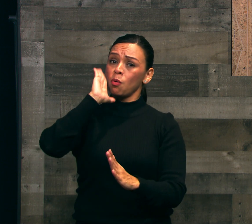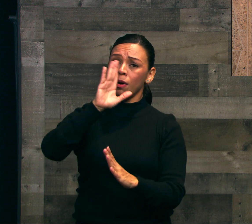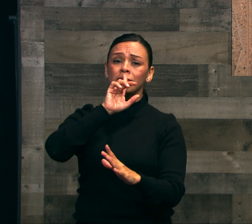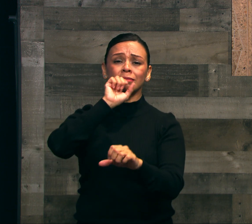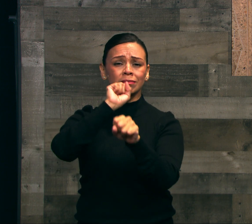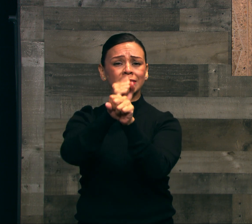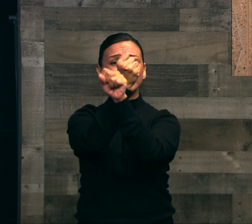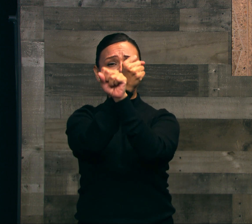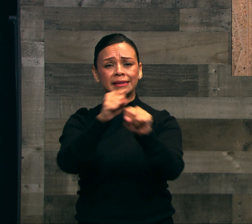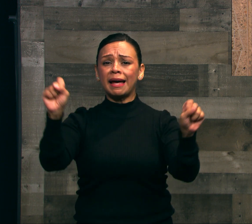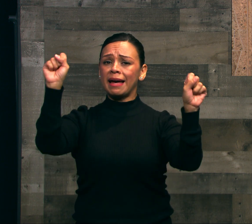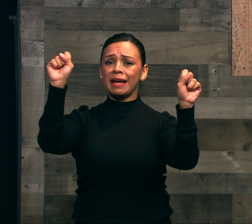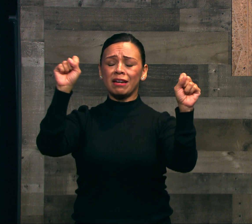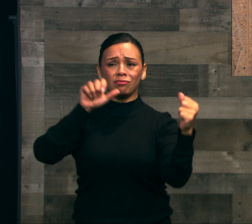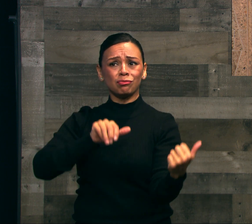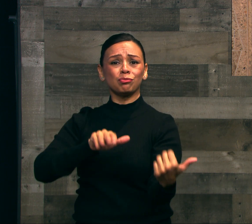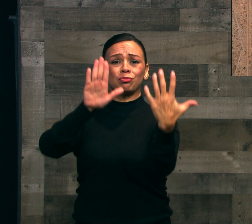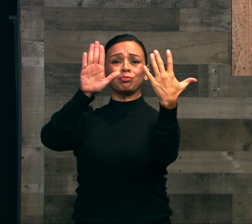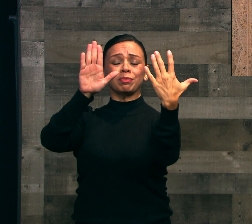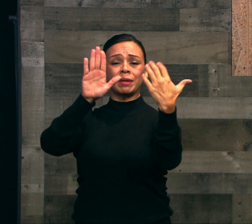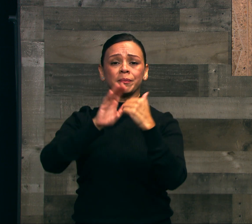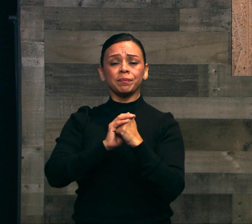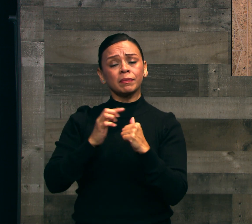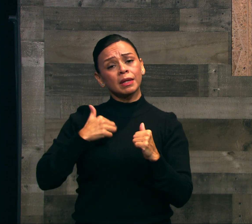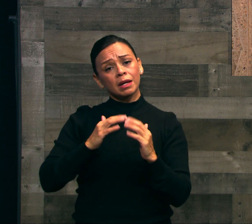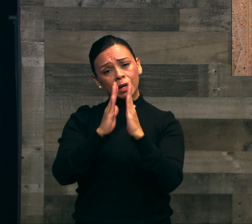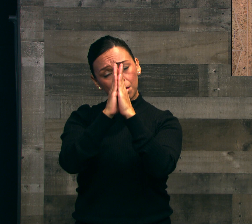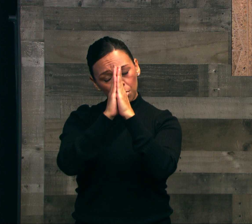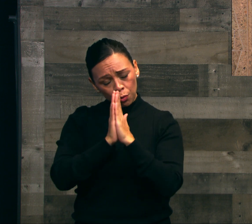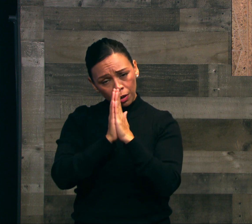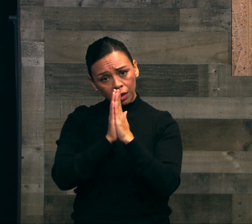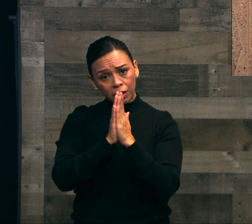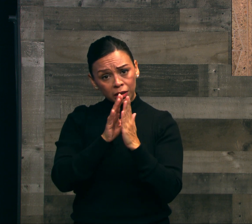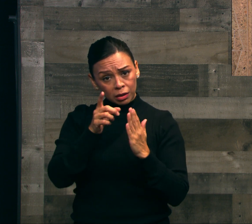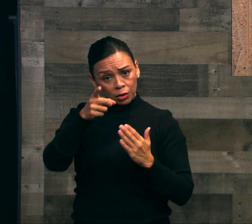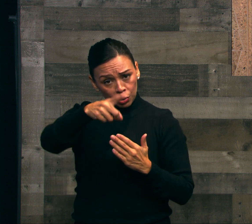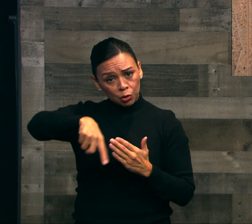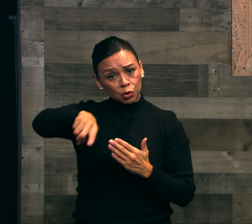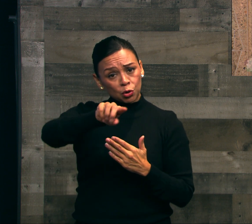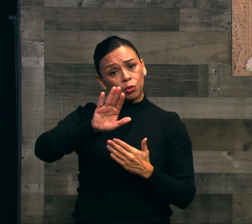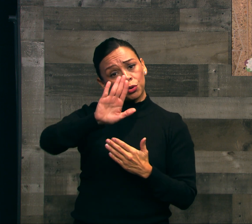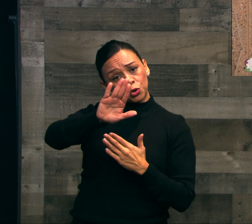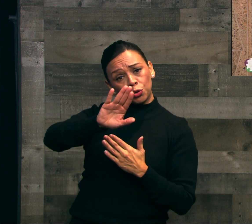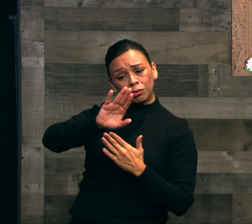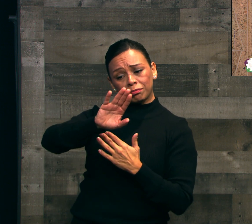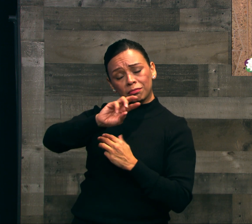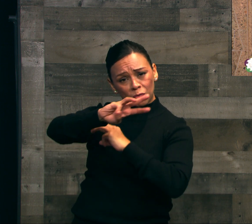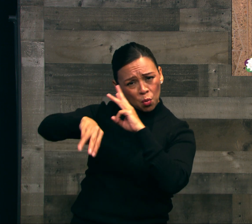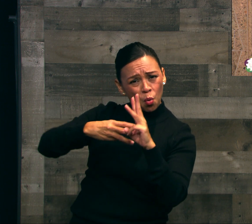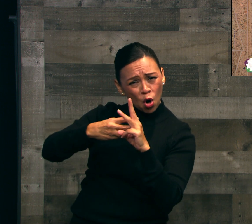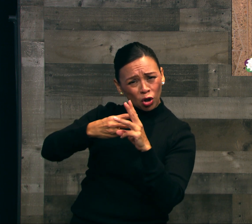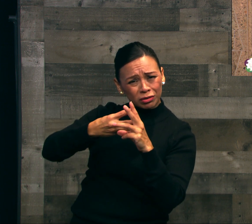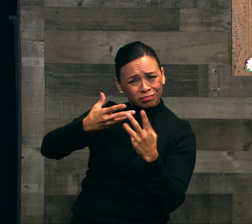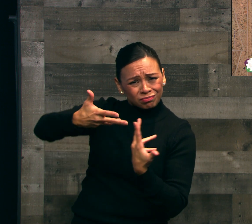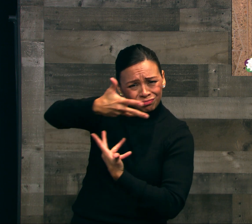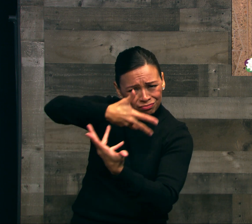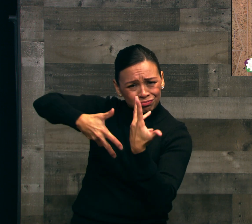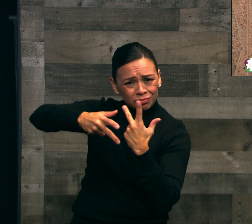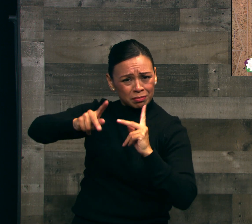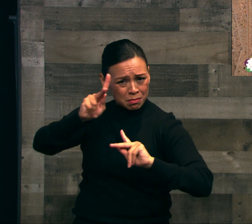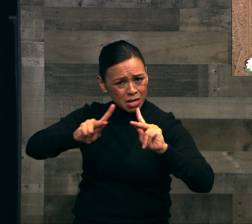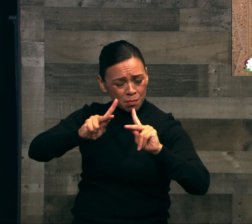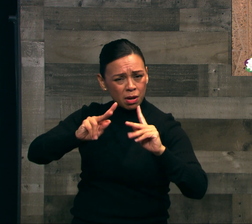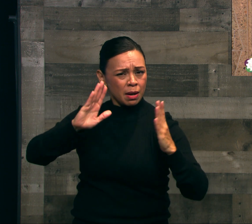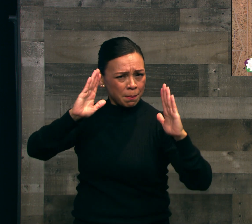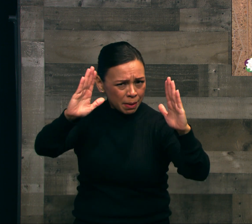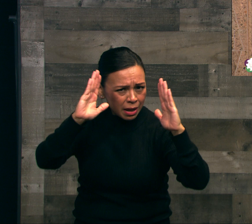the saving presence of Jesus the Christ. I pray that you and your world will